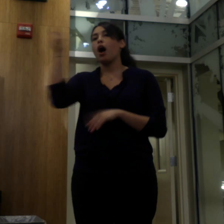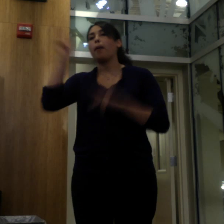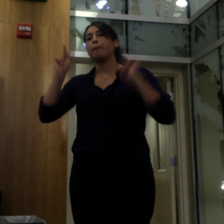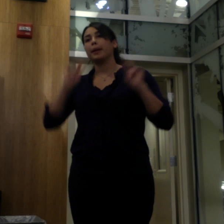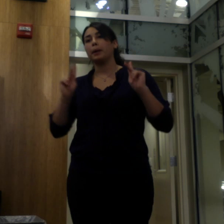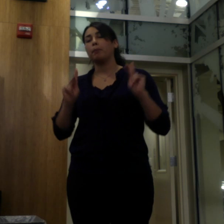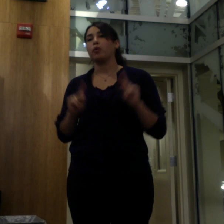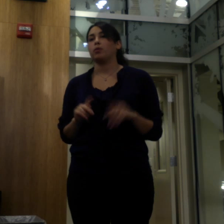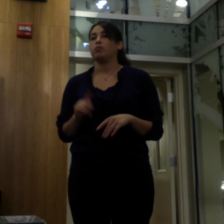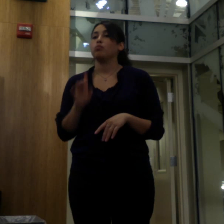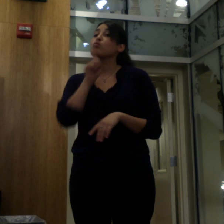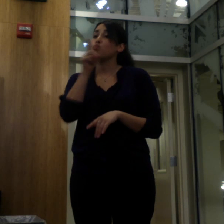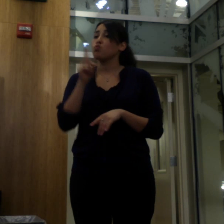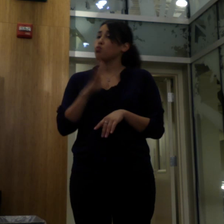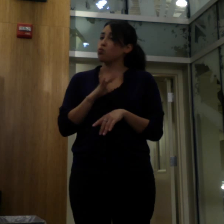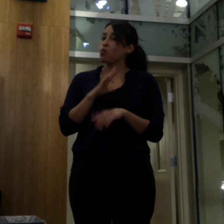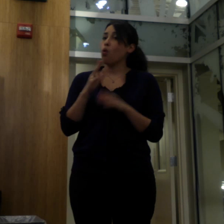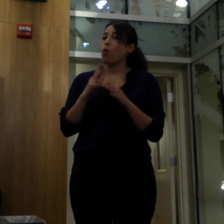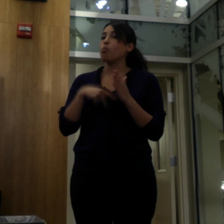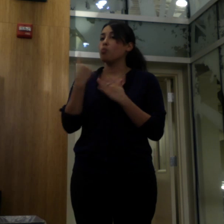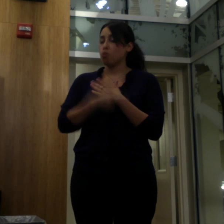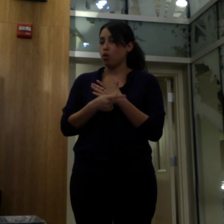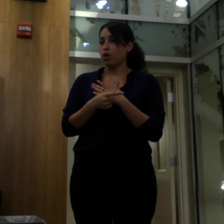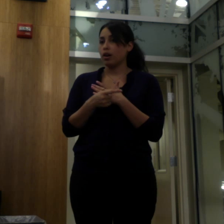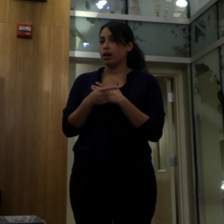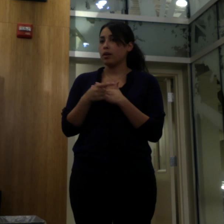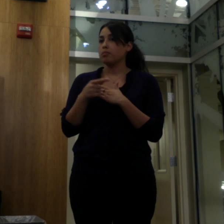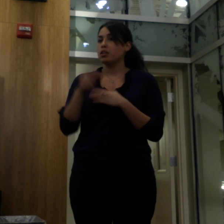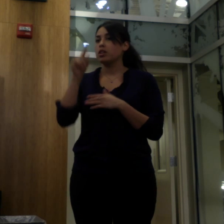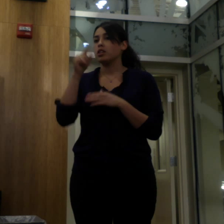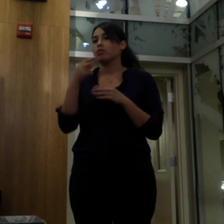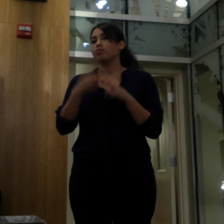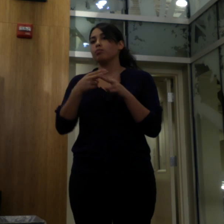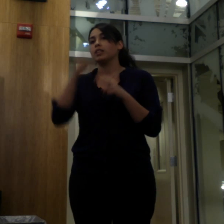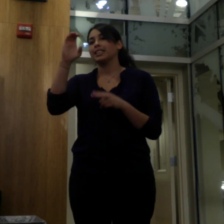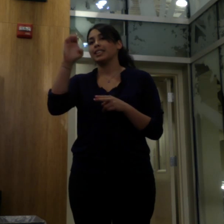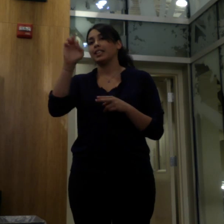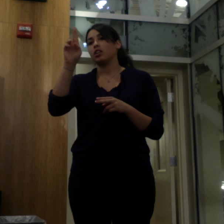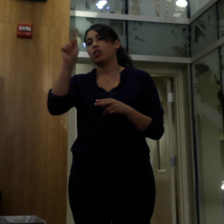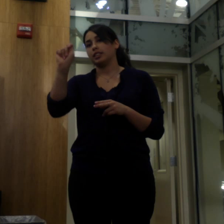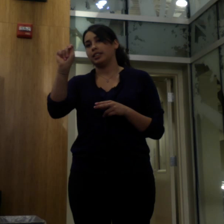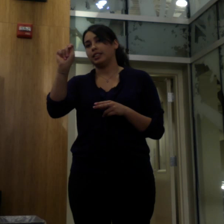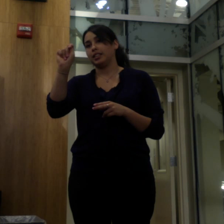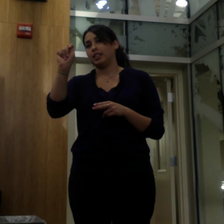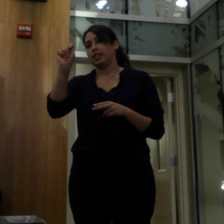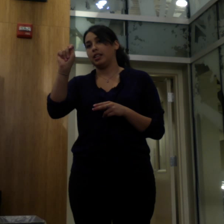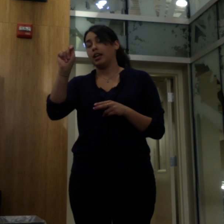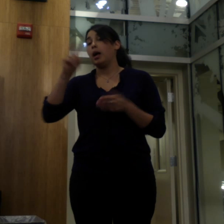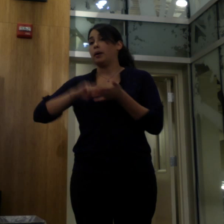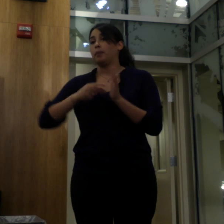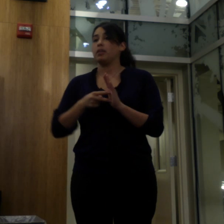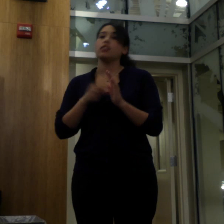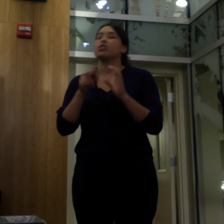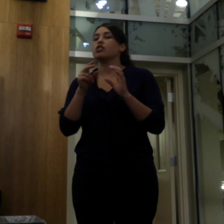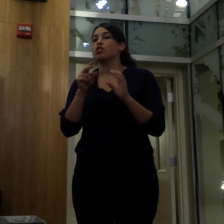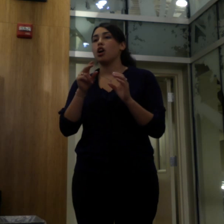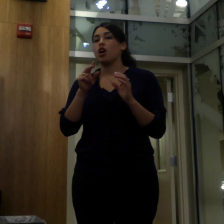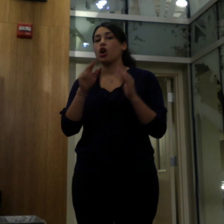right? There's a really cool program. It's called CERT, C-E-R-T, and it stands for